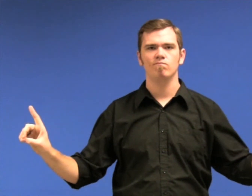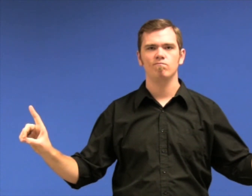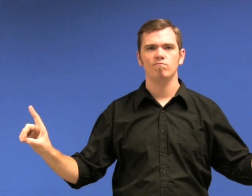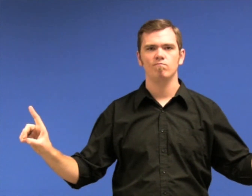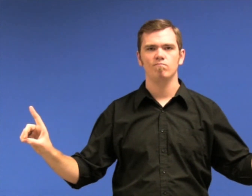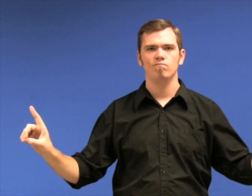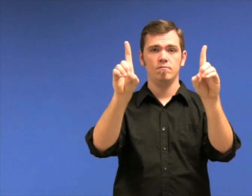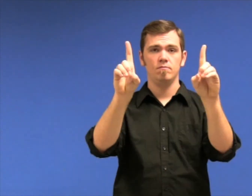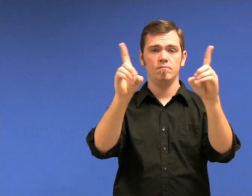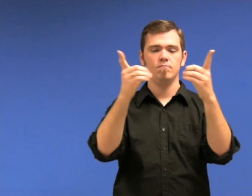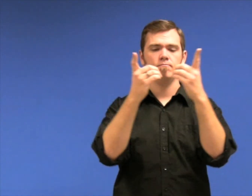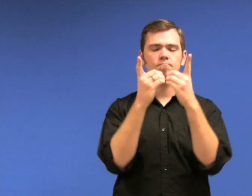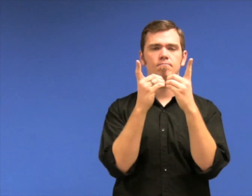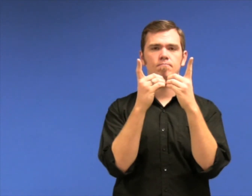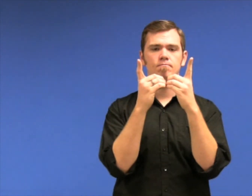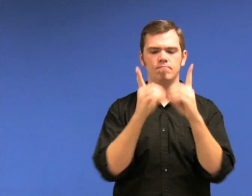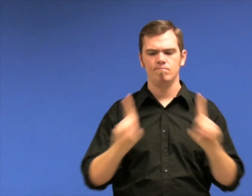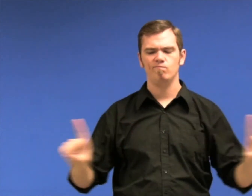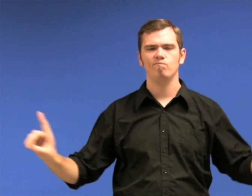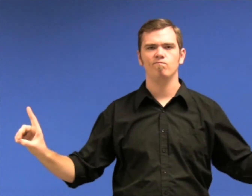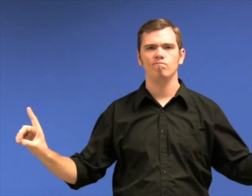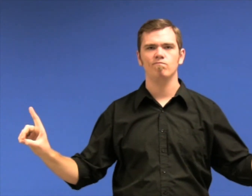and turn apart. So divorce.